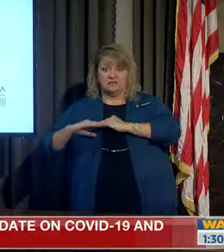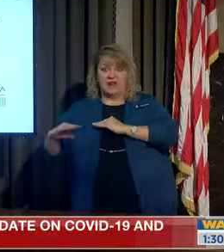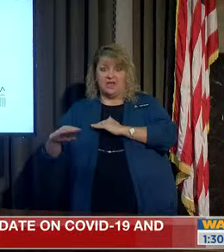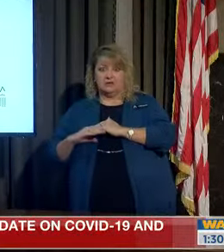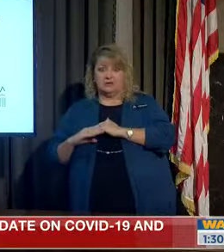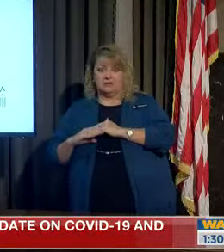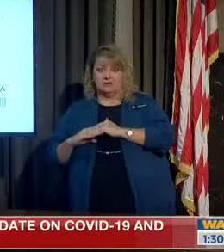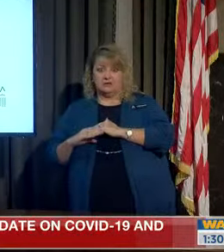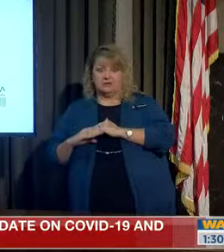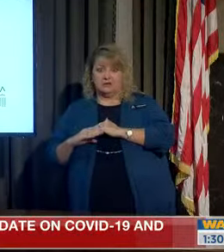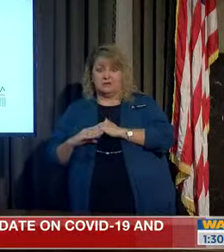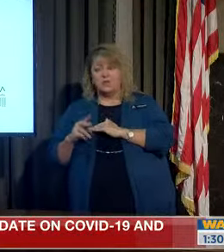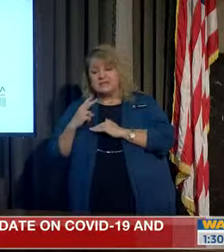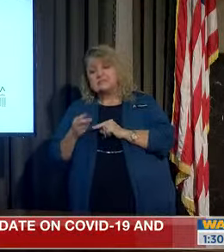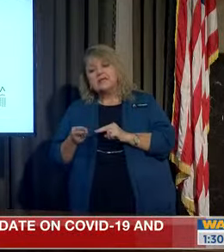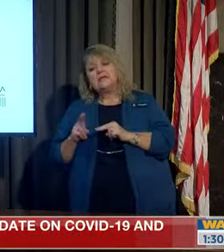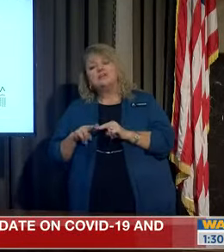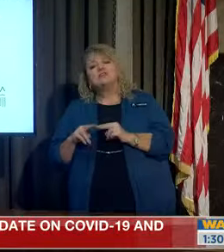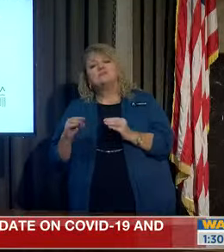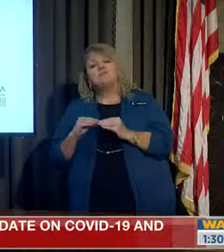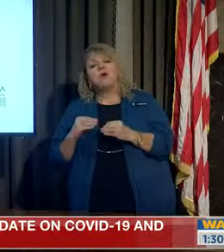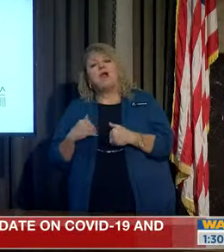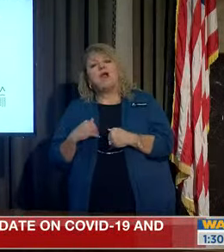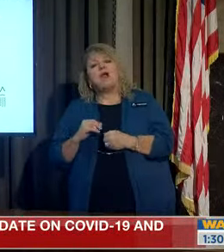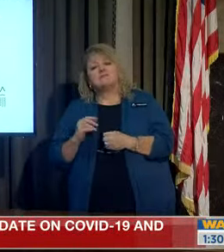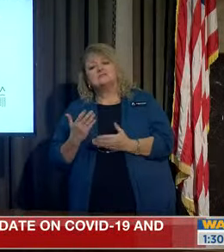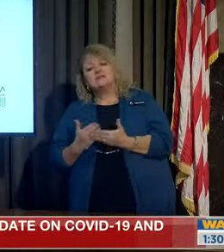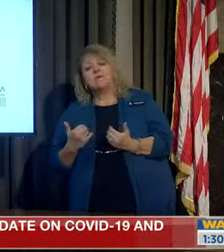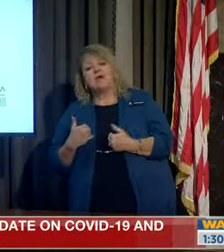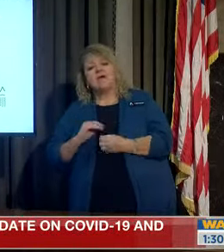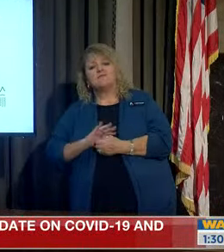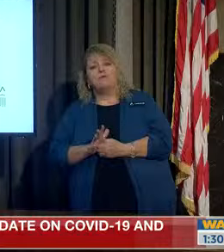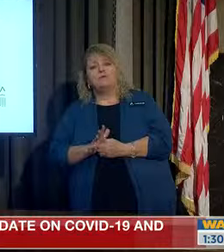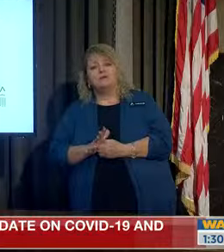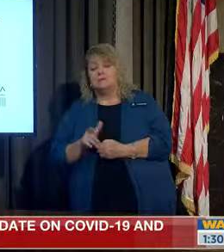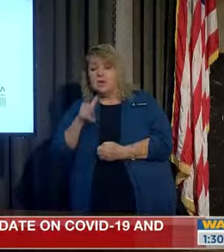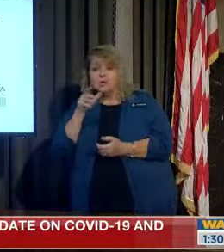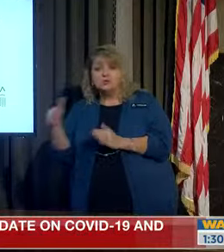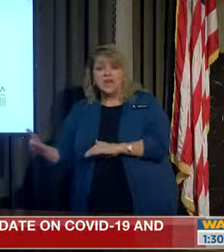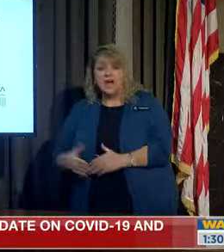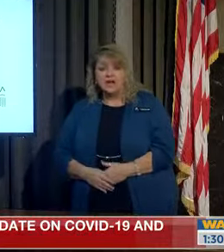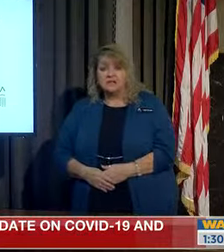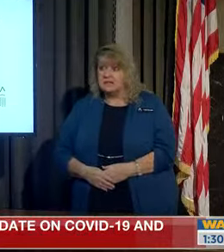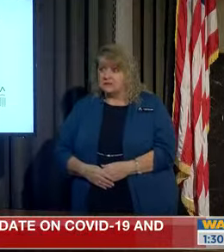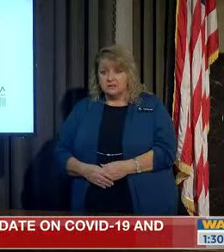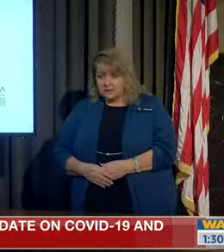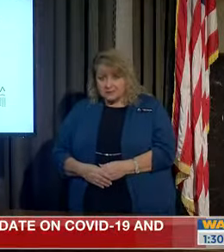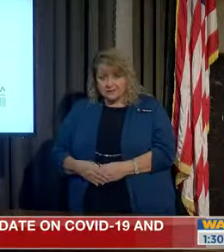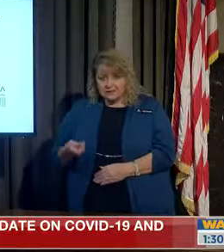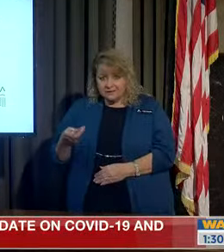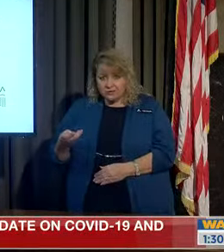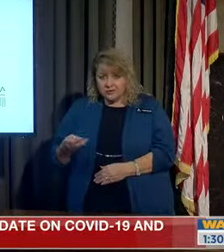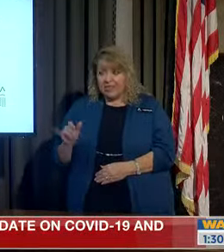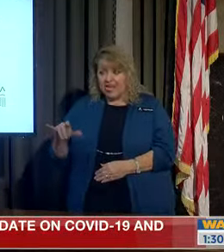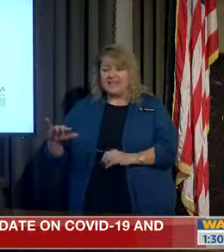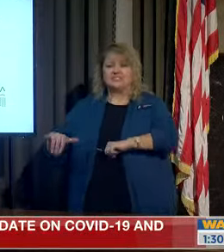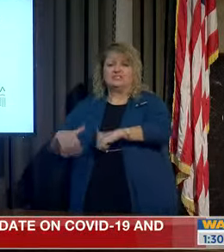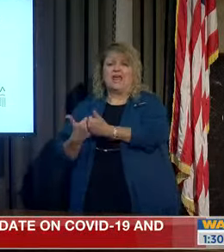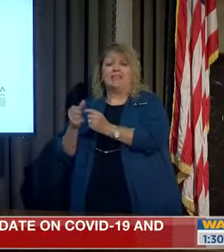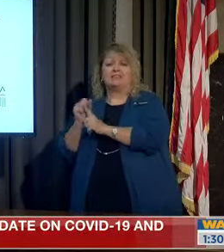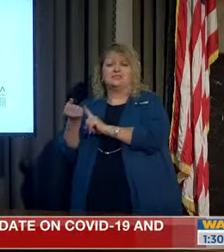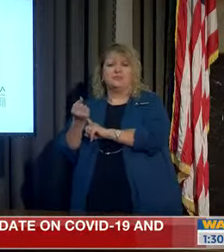that smaller increase in cases. That's the proof right there. In the most challenging of settings, where